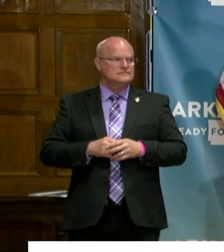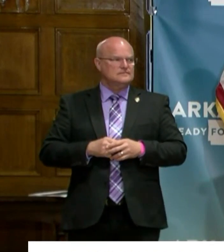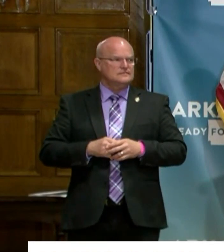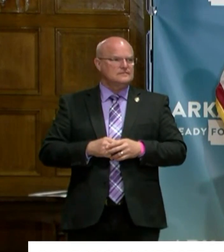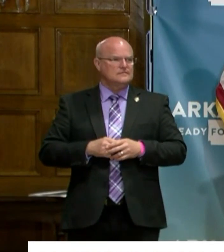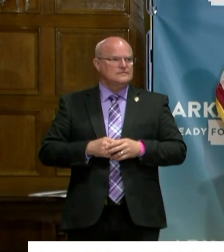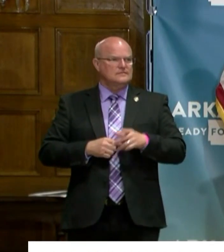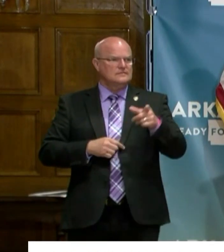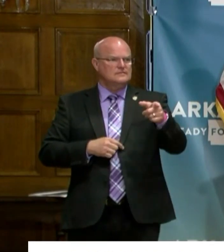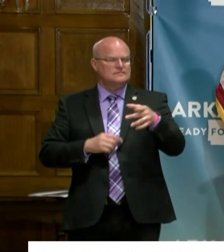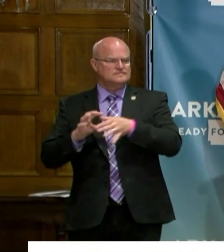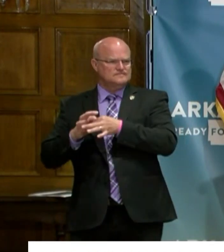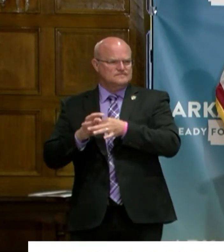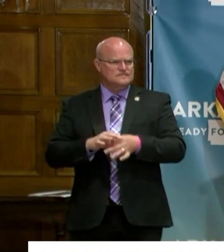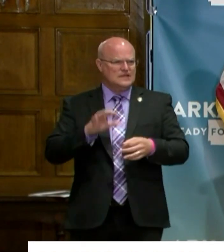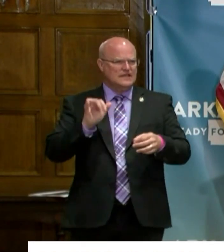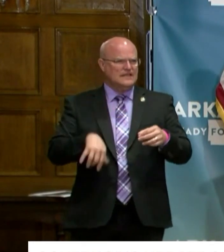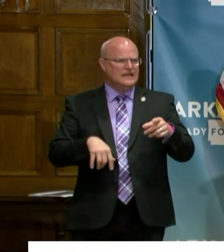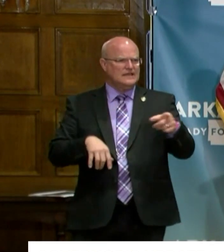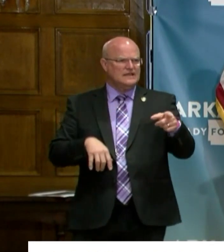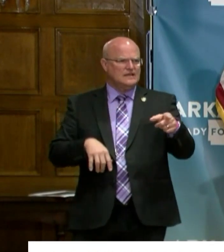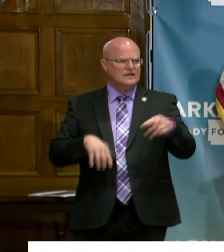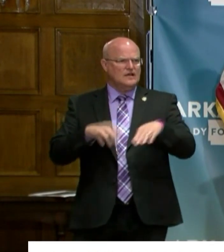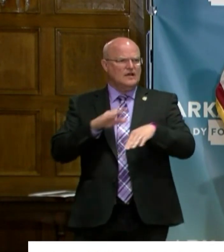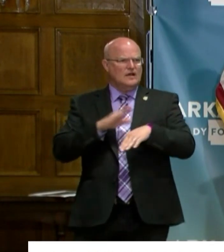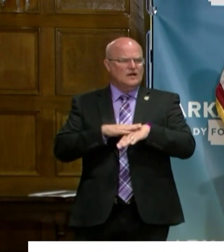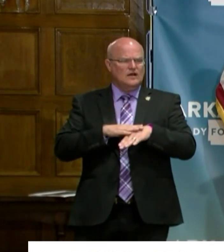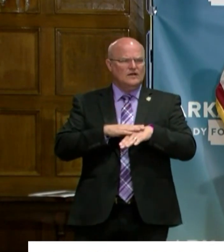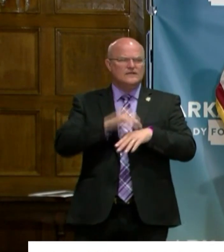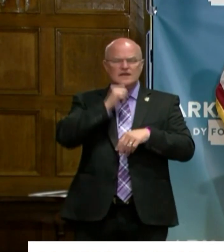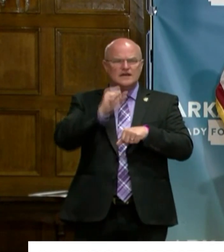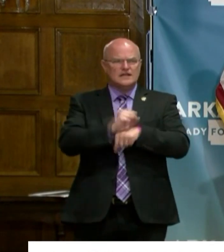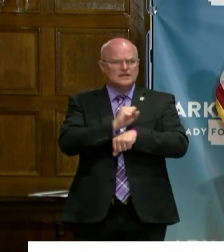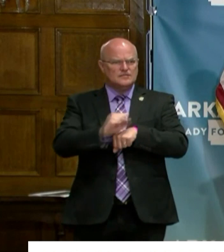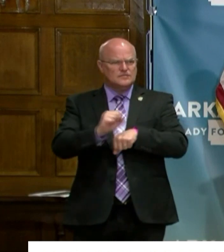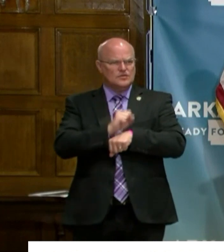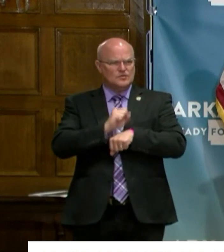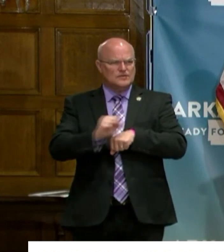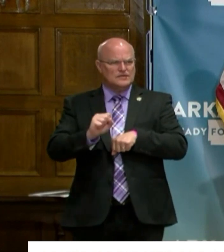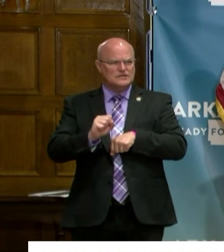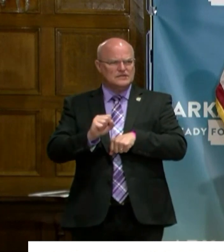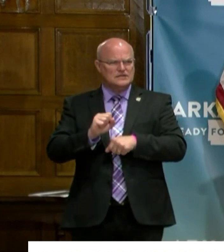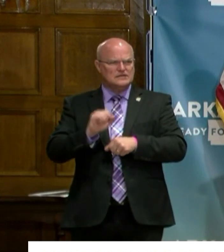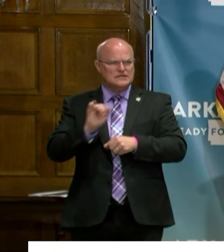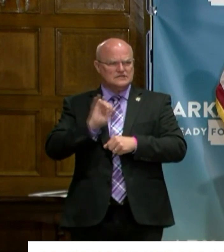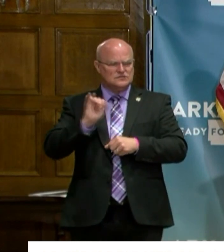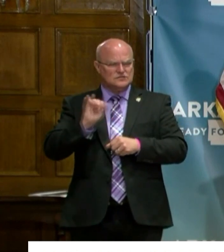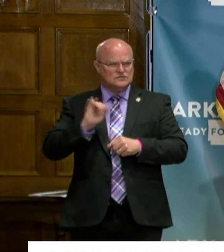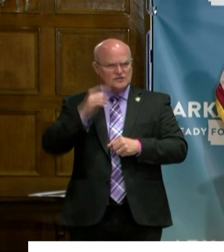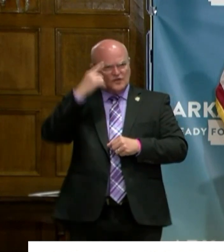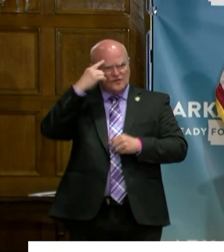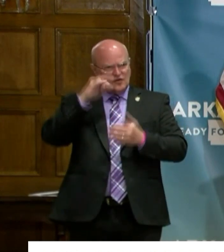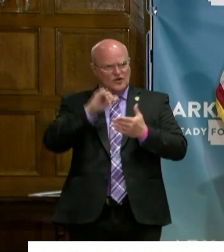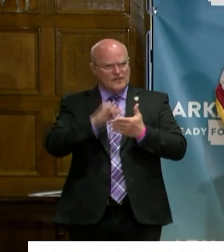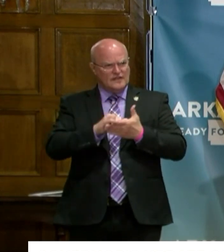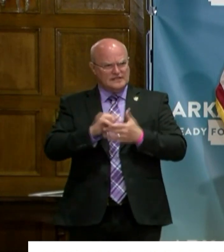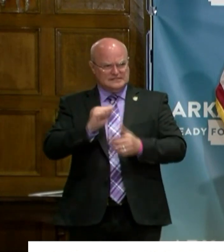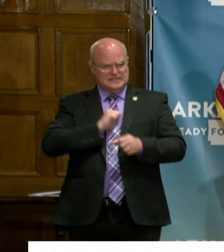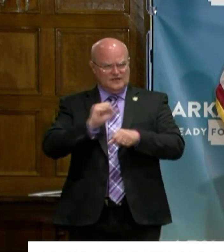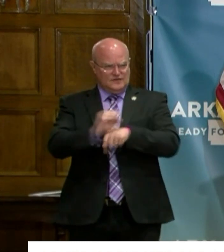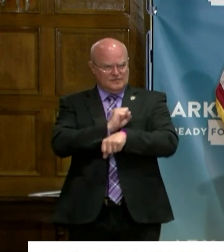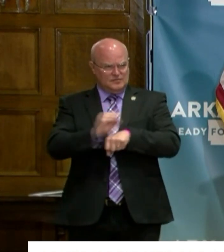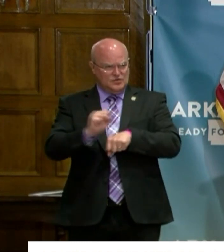Yes? Related to that, on the pandemic unemployment assistance for the self-employed